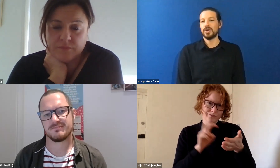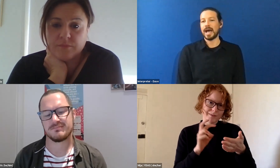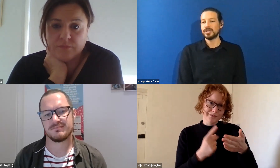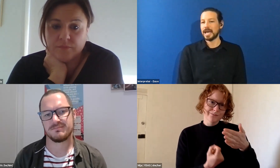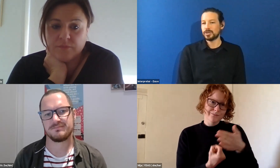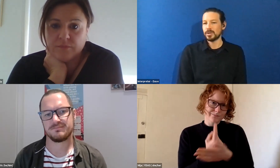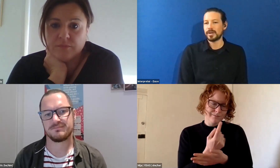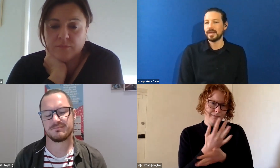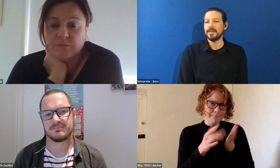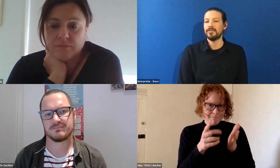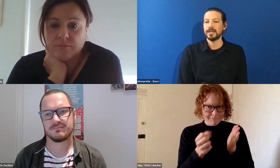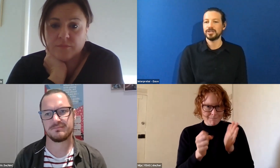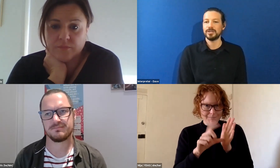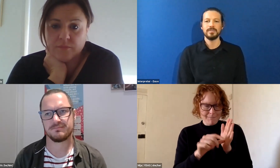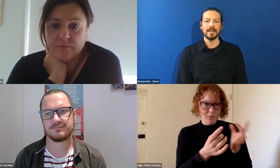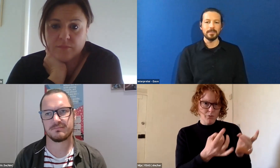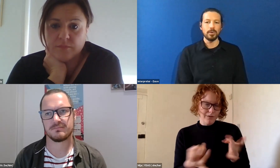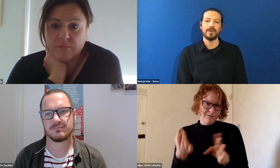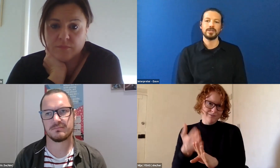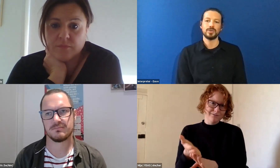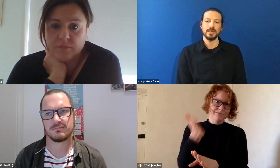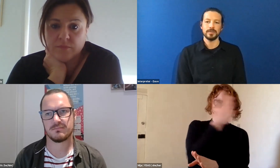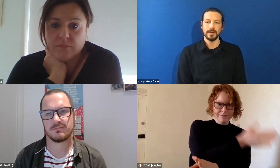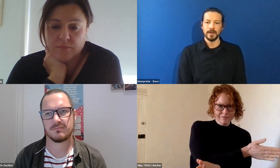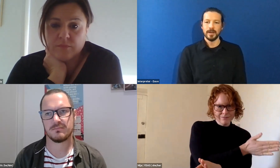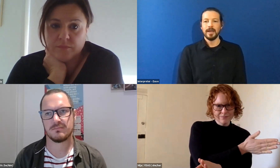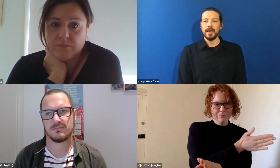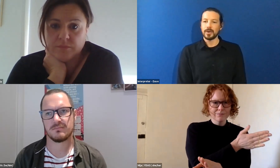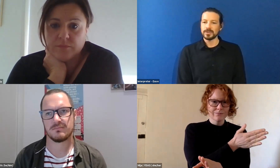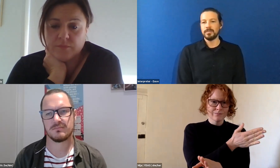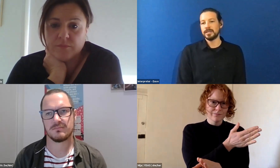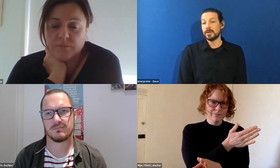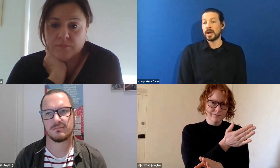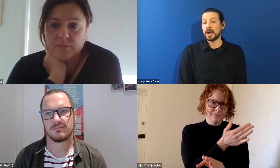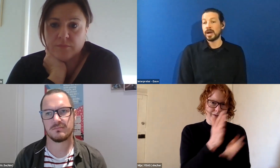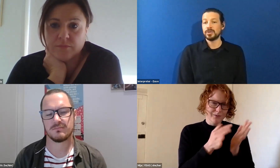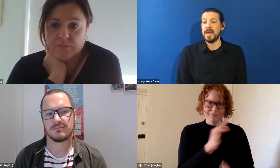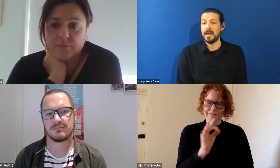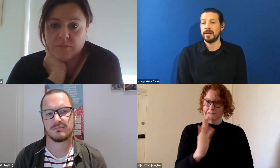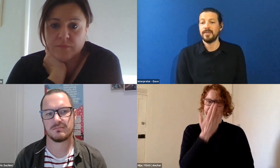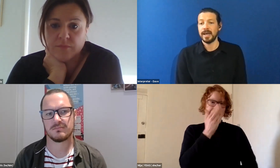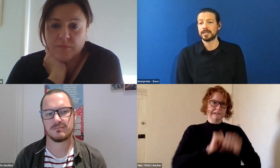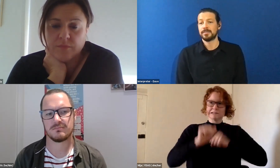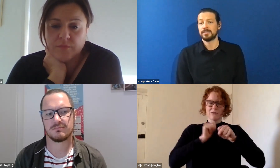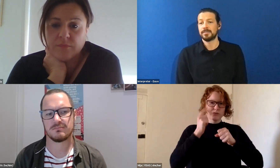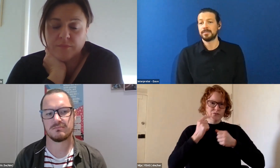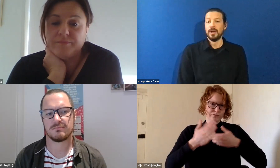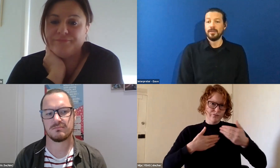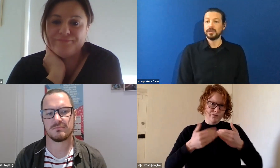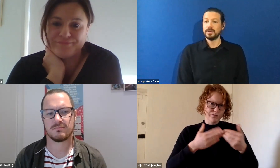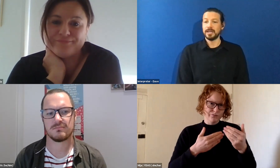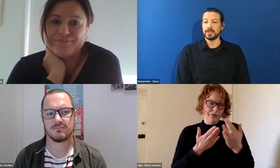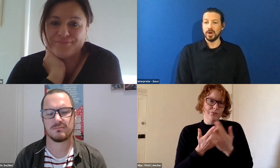that means that you're able to capture a lot of that information at the point of registration. But also means that you're able to prepare in